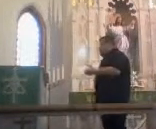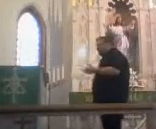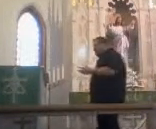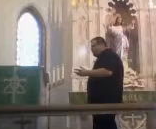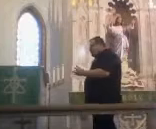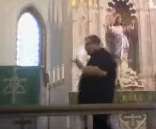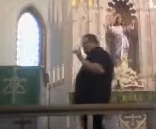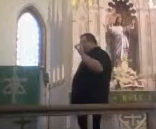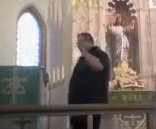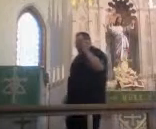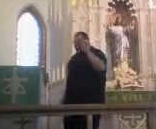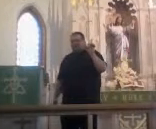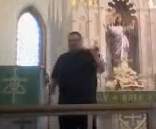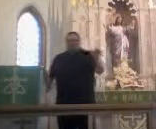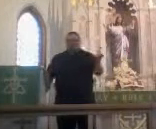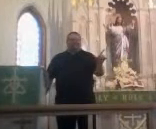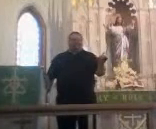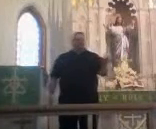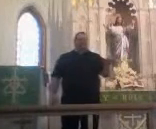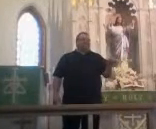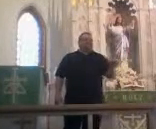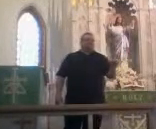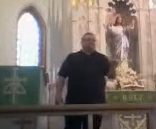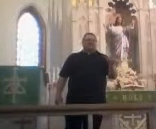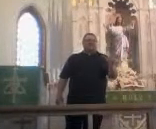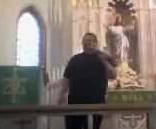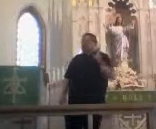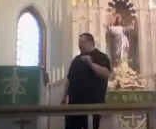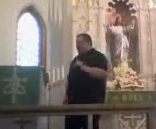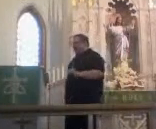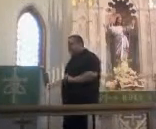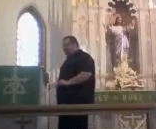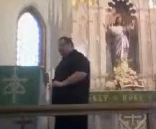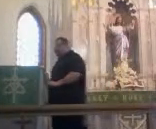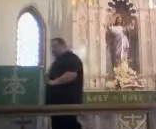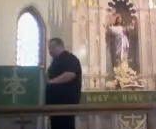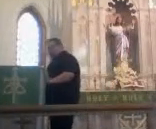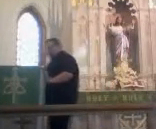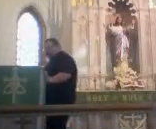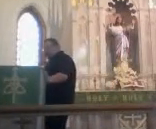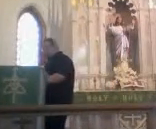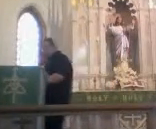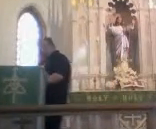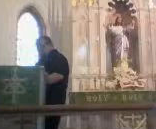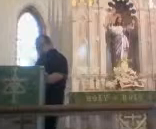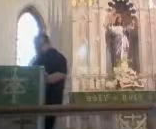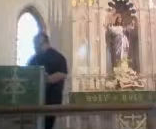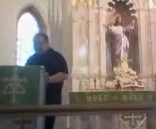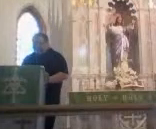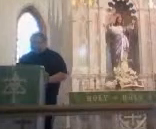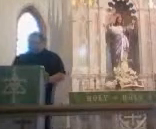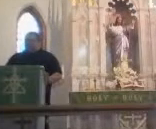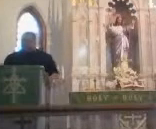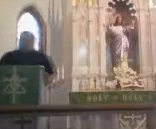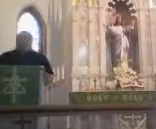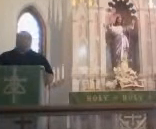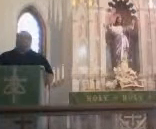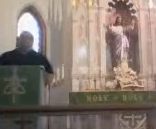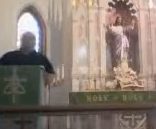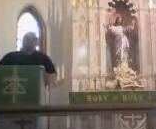minister to us. We will let Him. We will let Him. So what do we do with all this? Because in a few minutes our